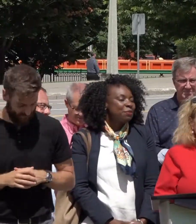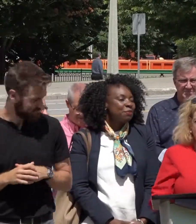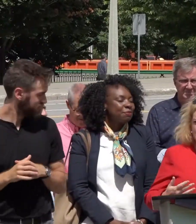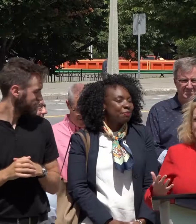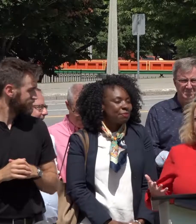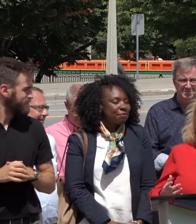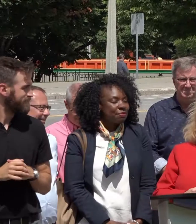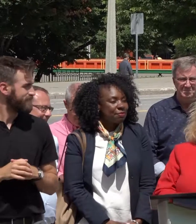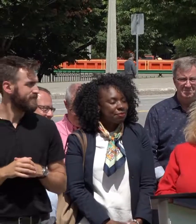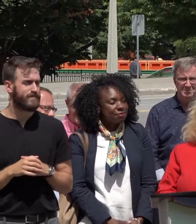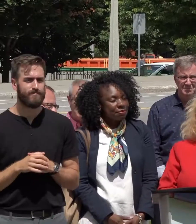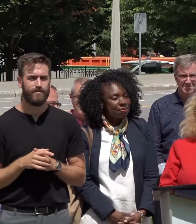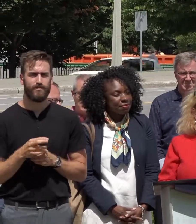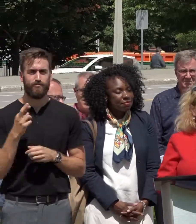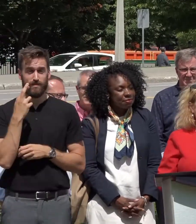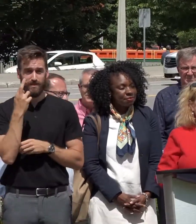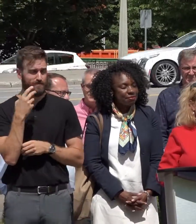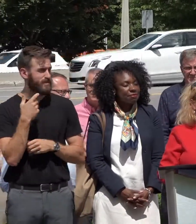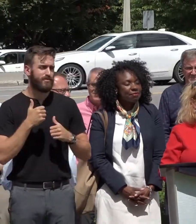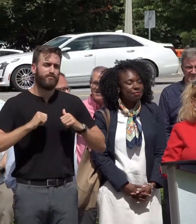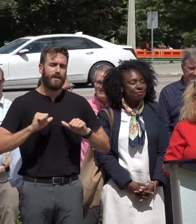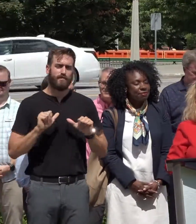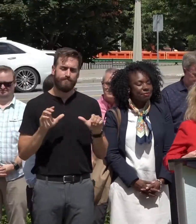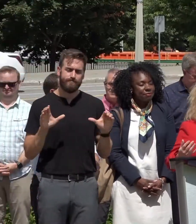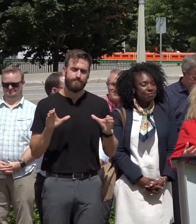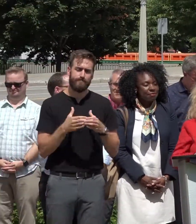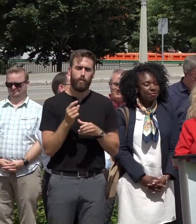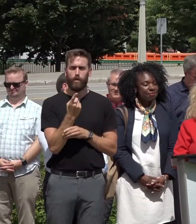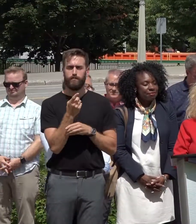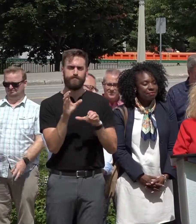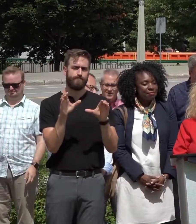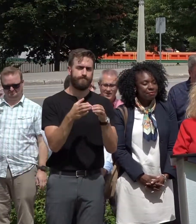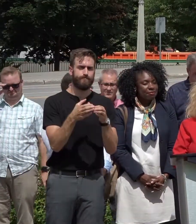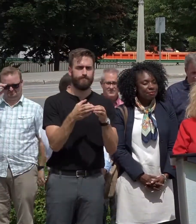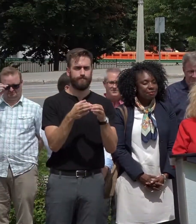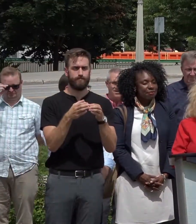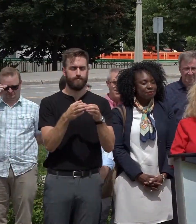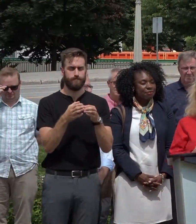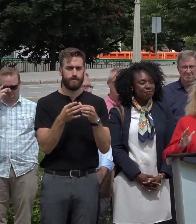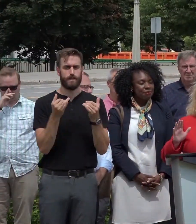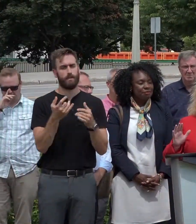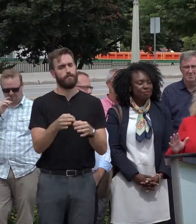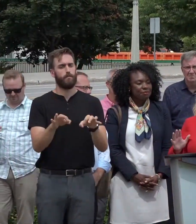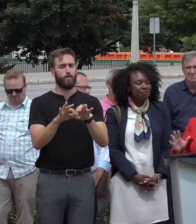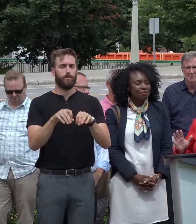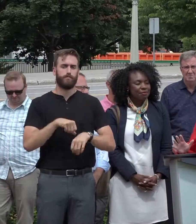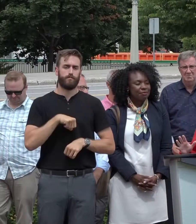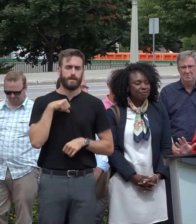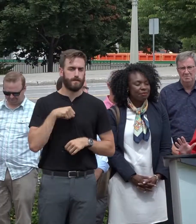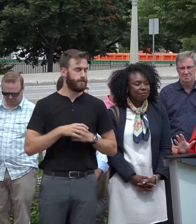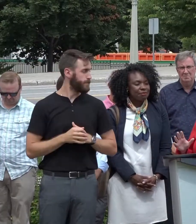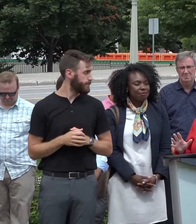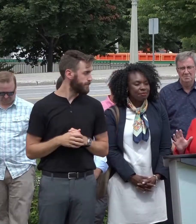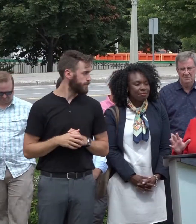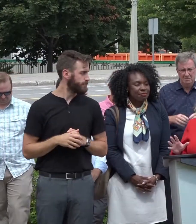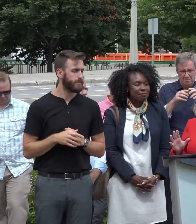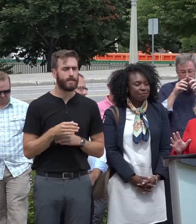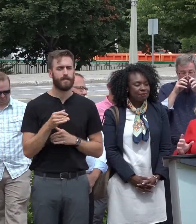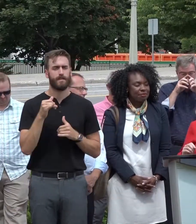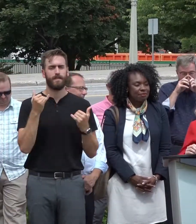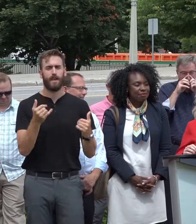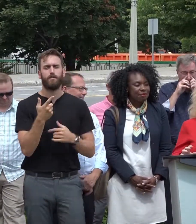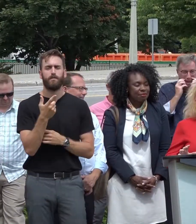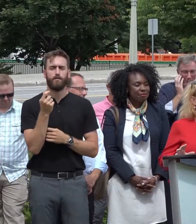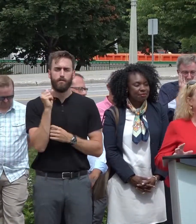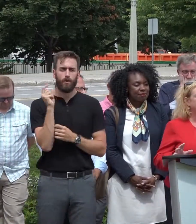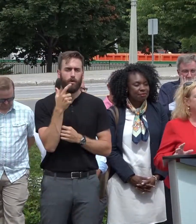We're going to do this because we're going to show unity. And that's what today is all about, and I couldn't be more happy to be here. But I want you all to think for just one moment before